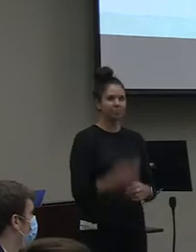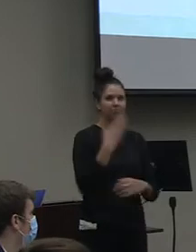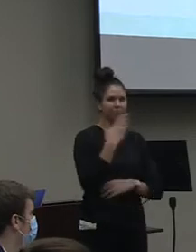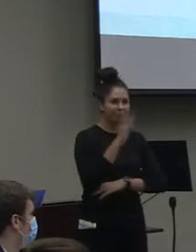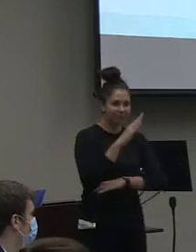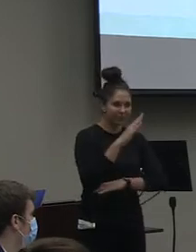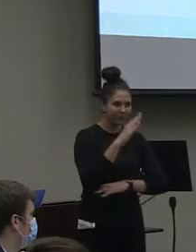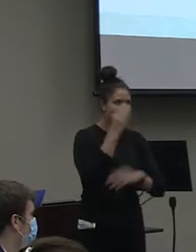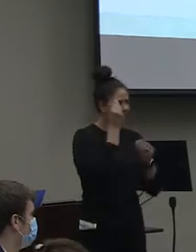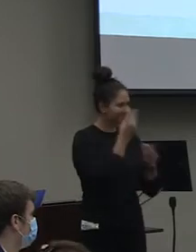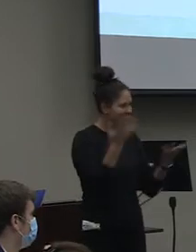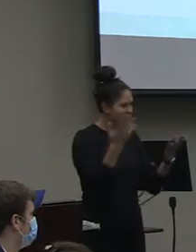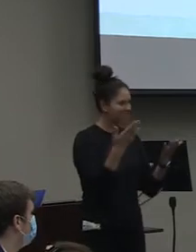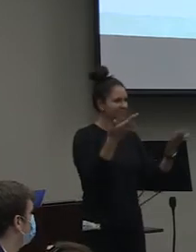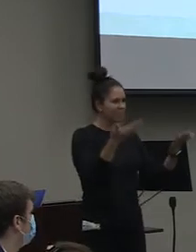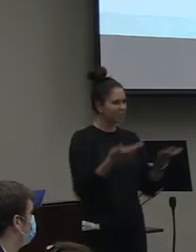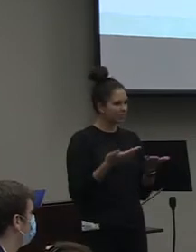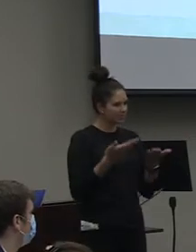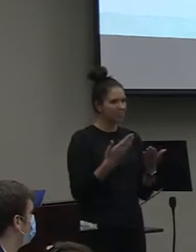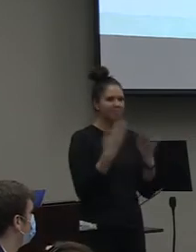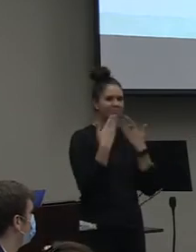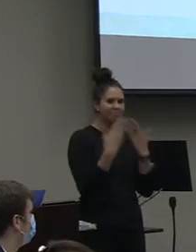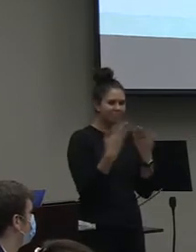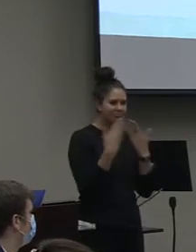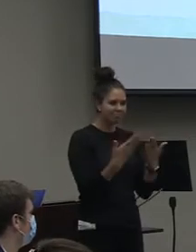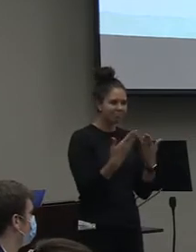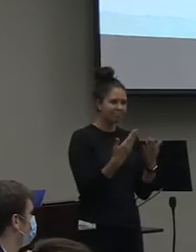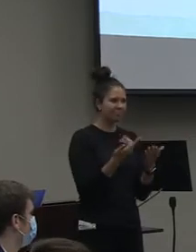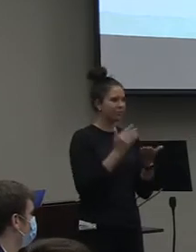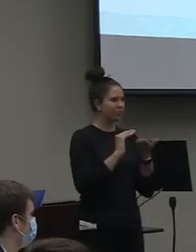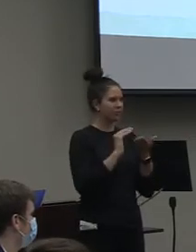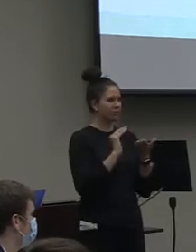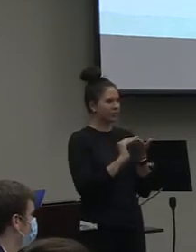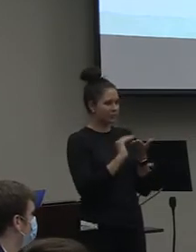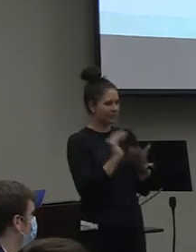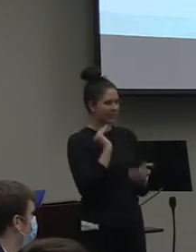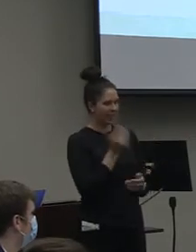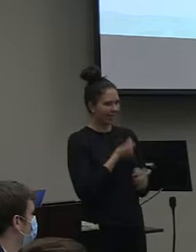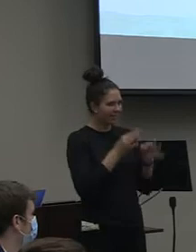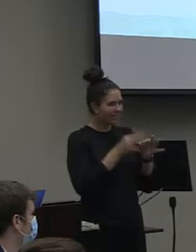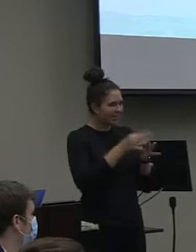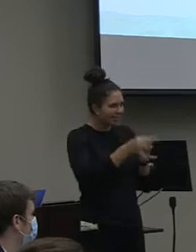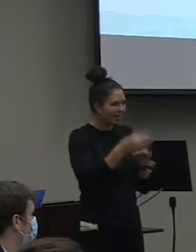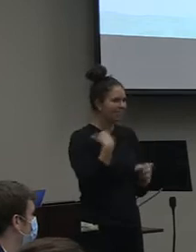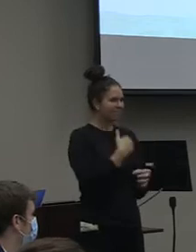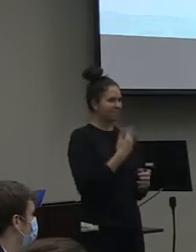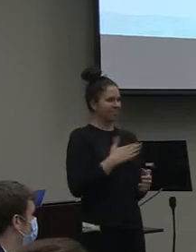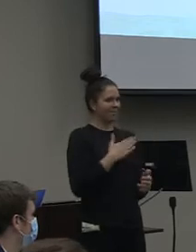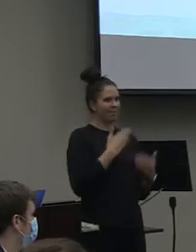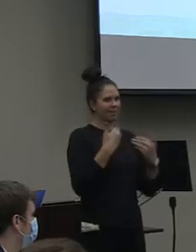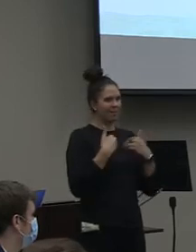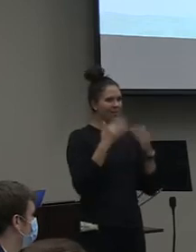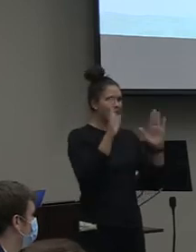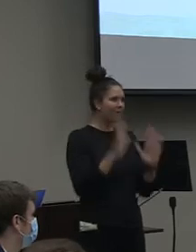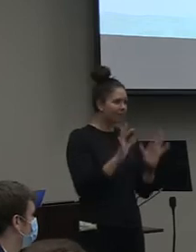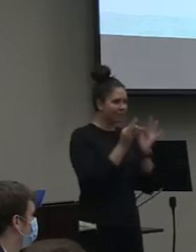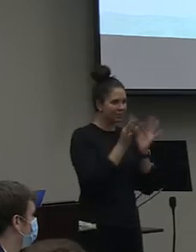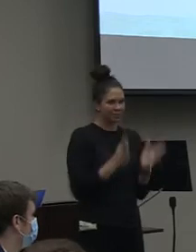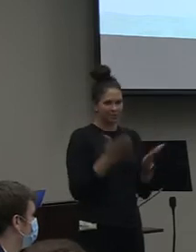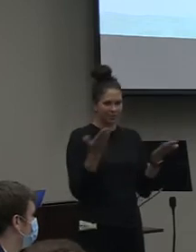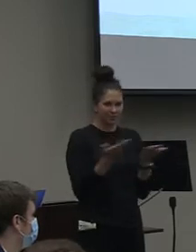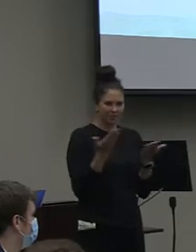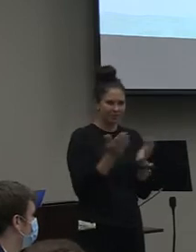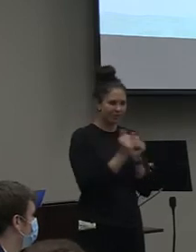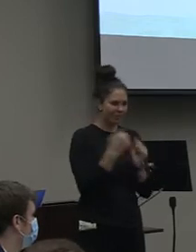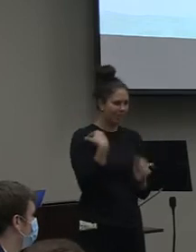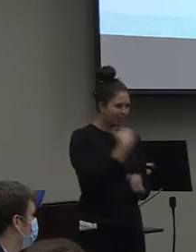afternoon, everyone, and welcome. Thank you for excusing our delay. We are so happy to have a wonderful interpreter join us